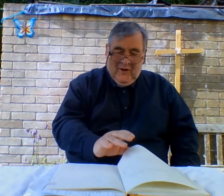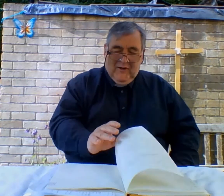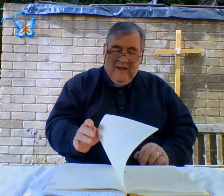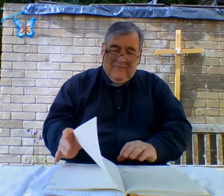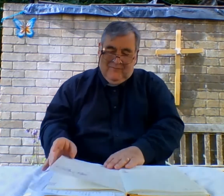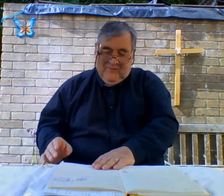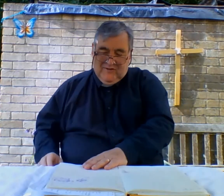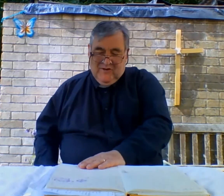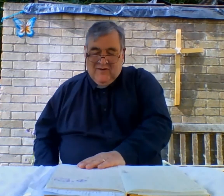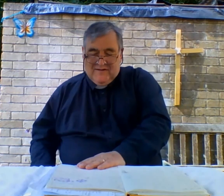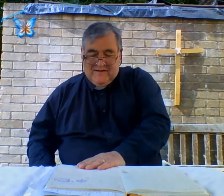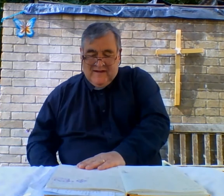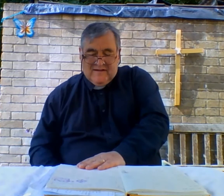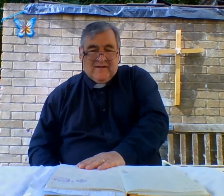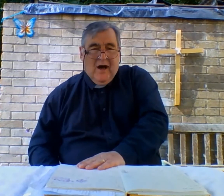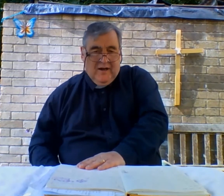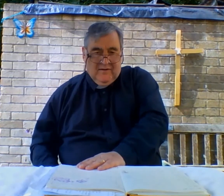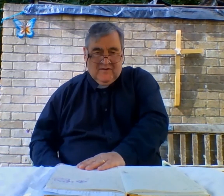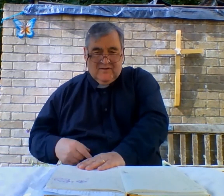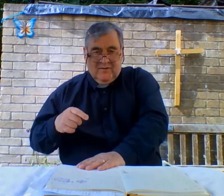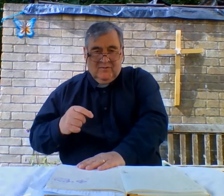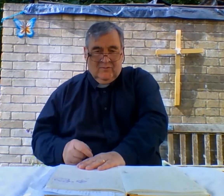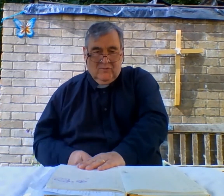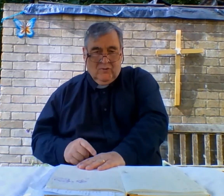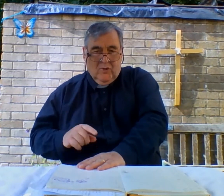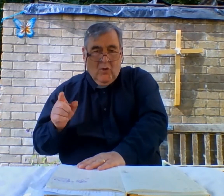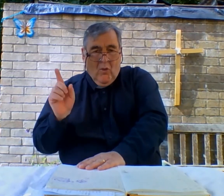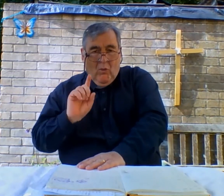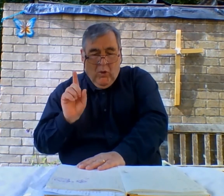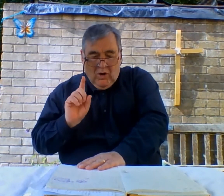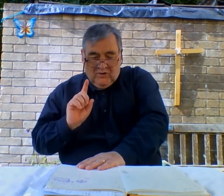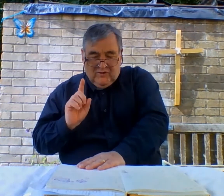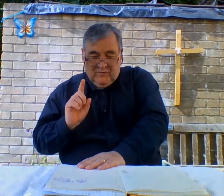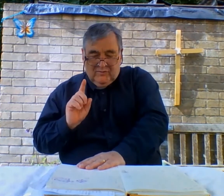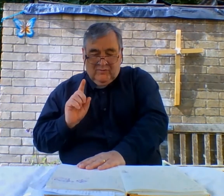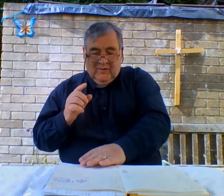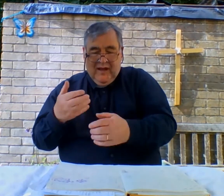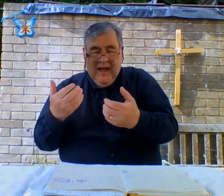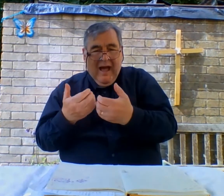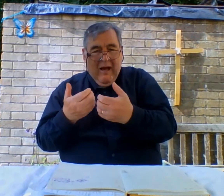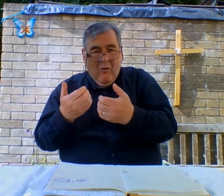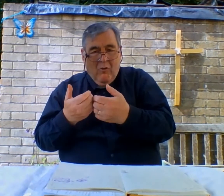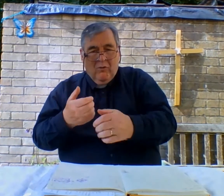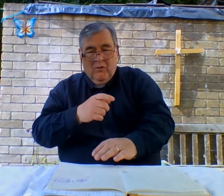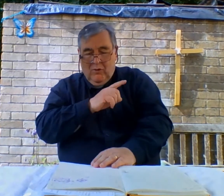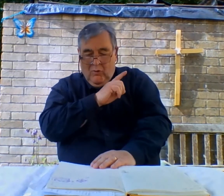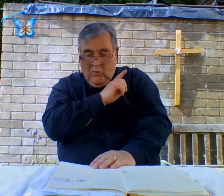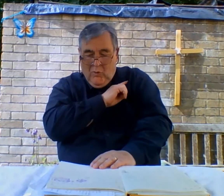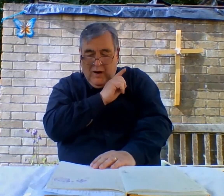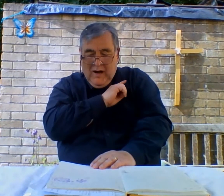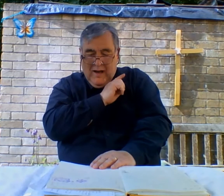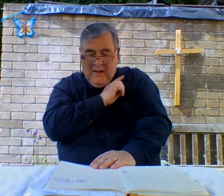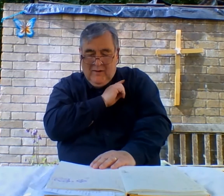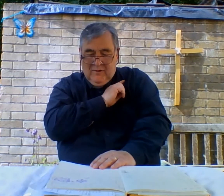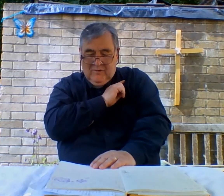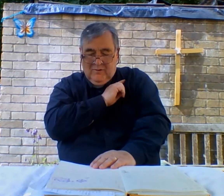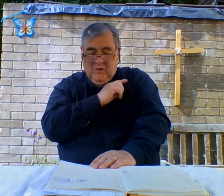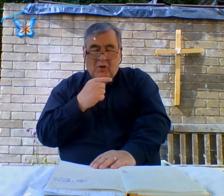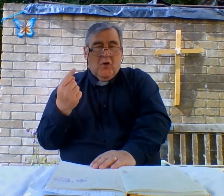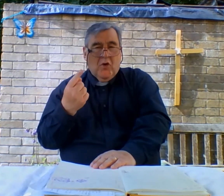Okay? So those 6 signs. What, how, why,